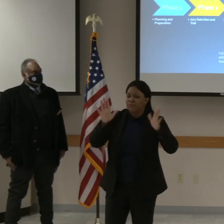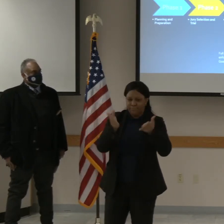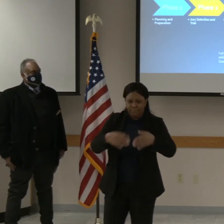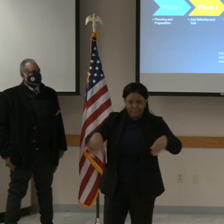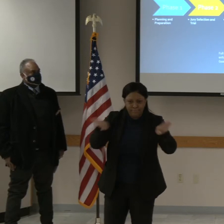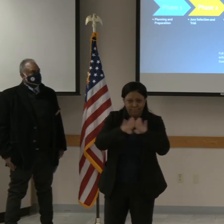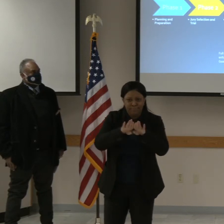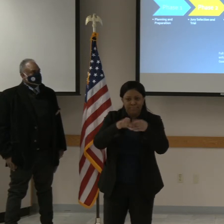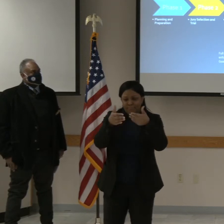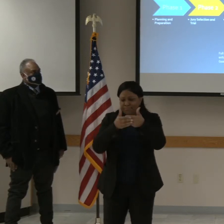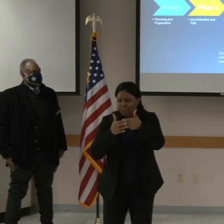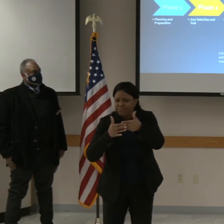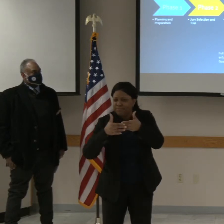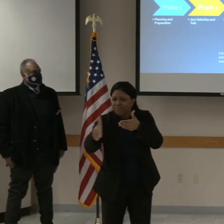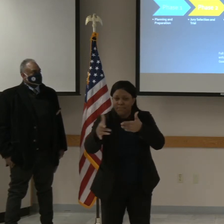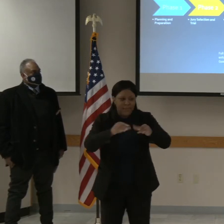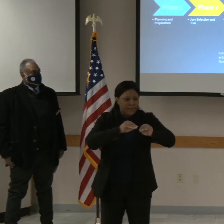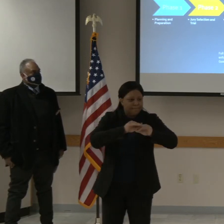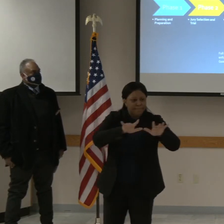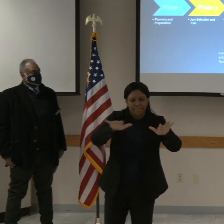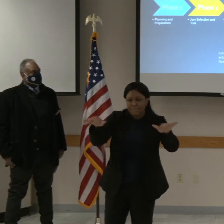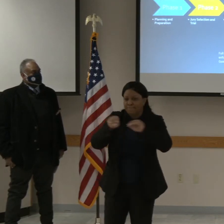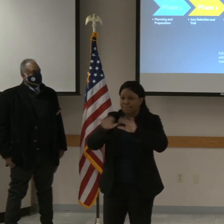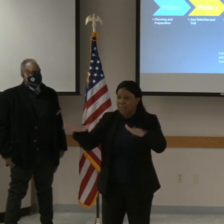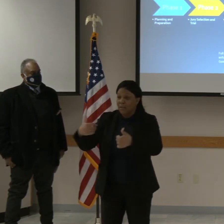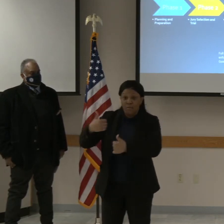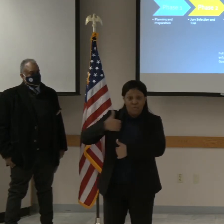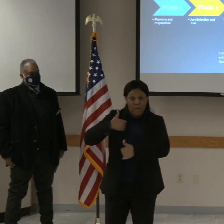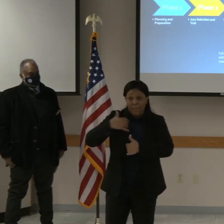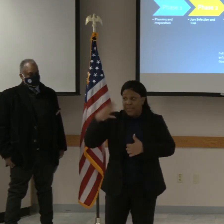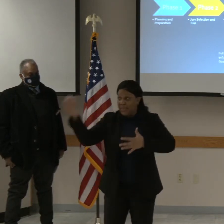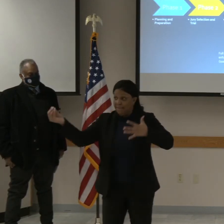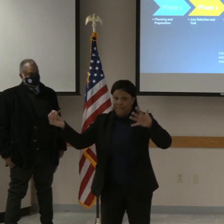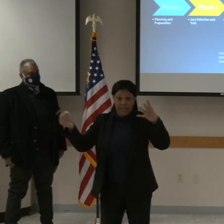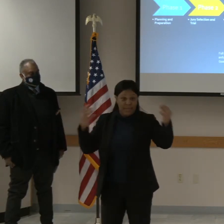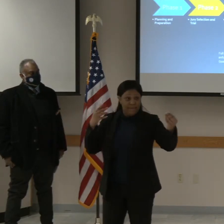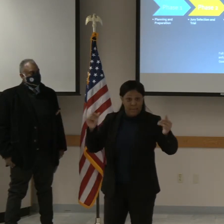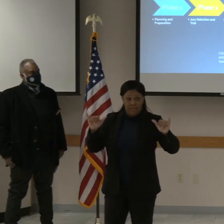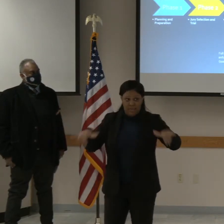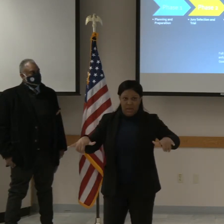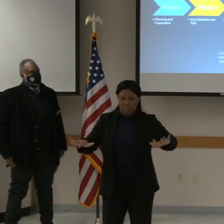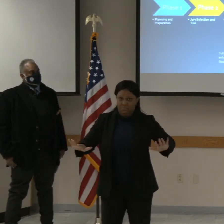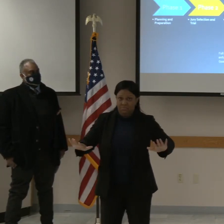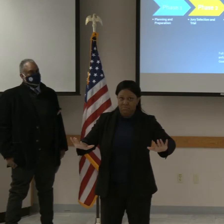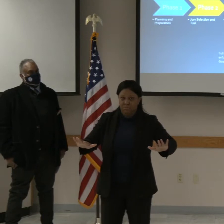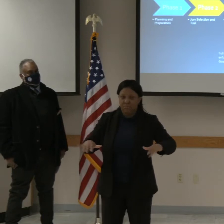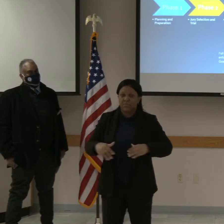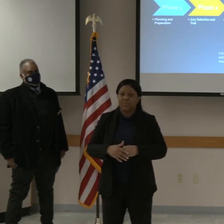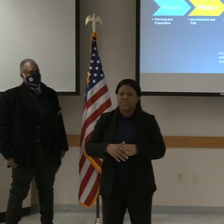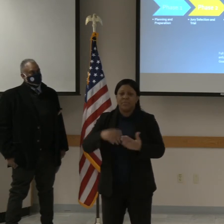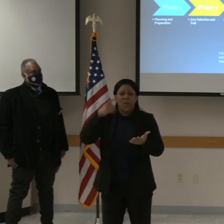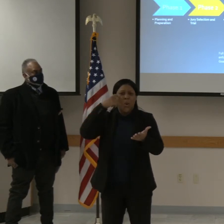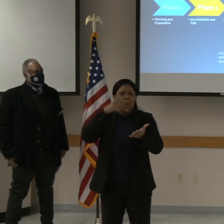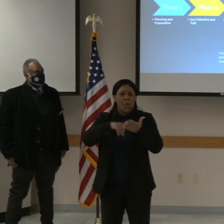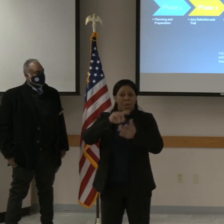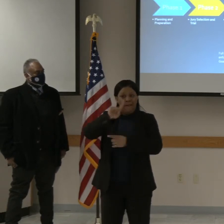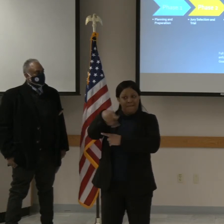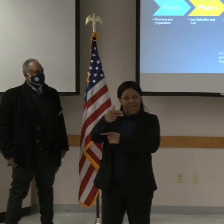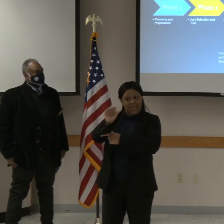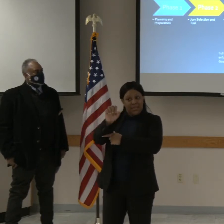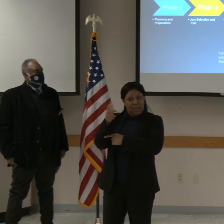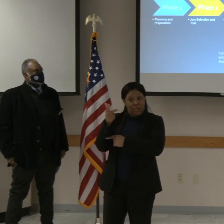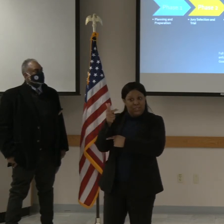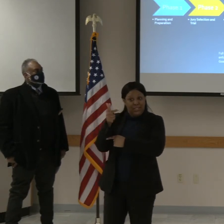community, Phase 3 is when you will see the bulk of the resources being deployed. It doesn't mean that there won't be resources present